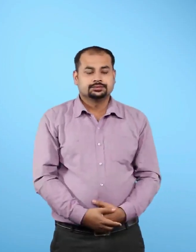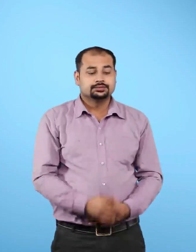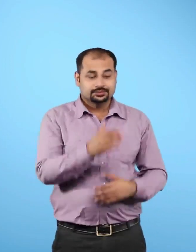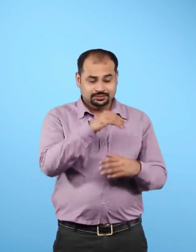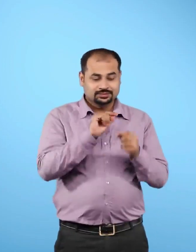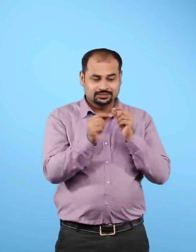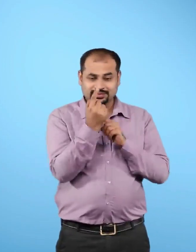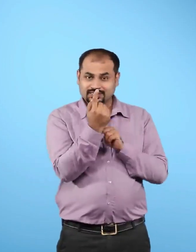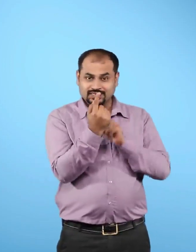candle 3,